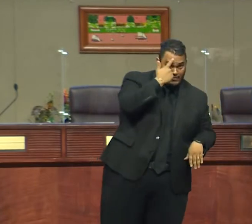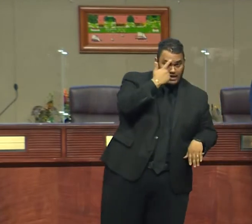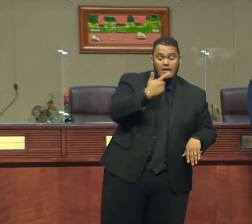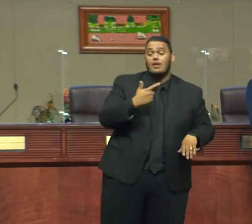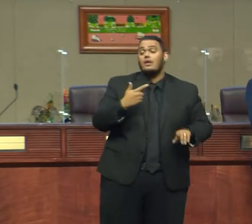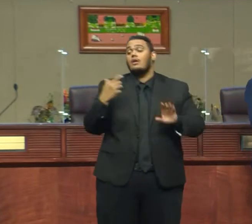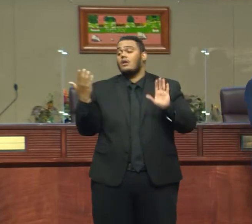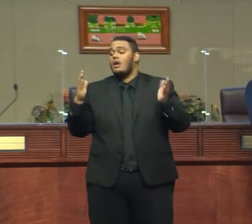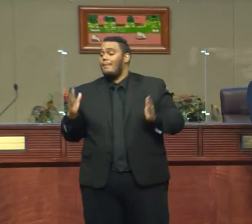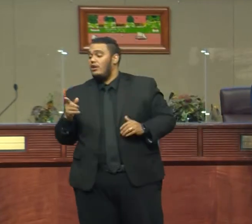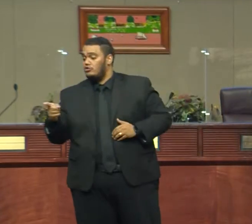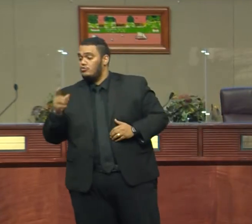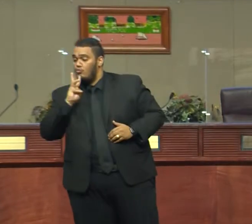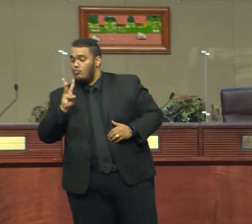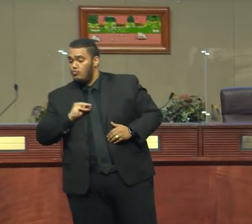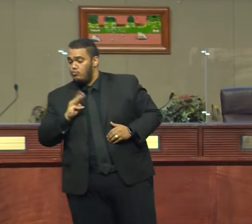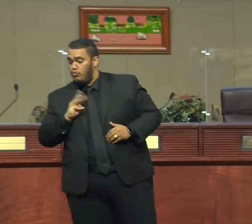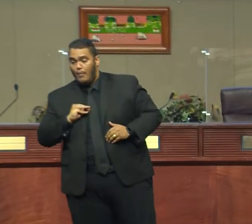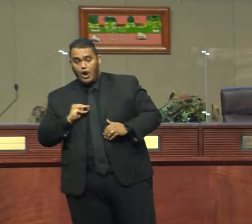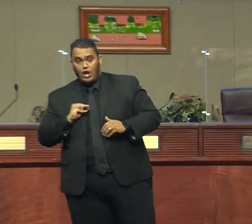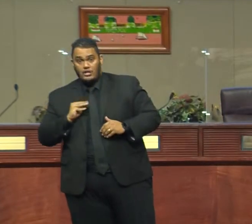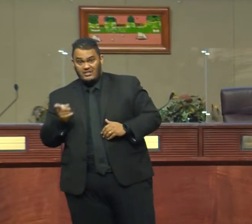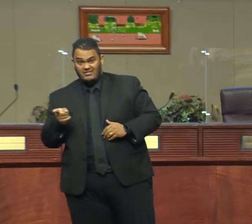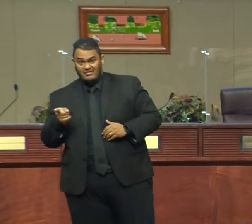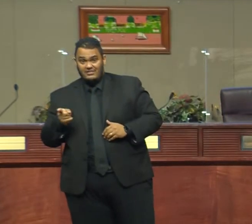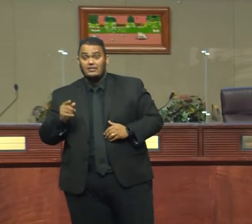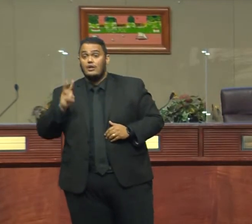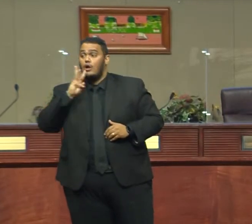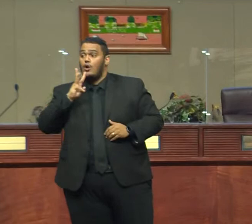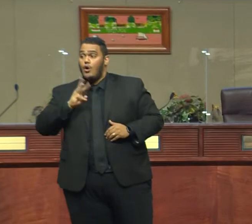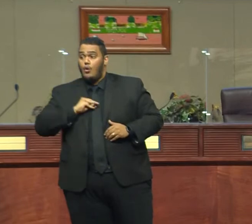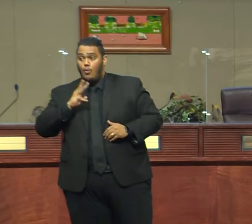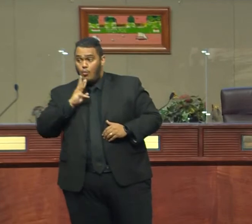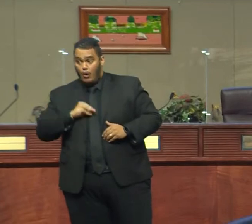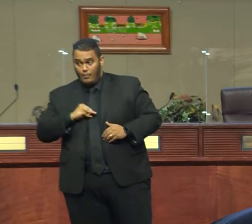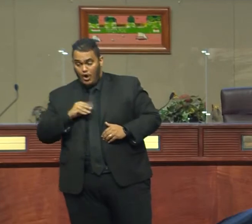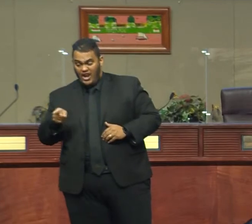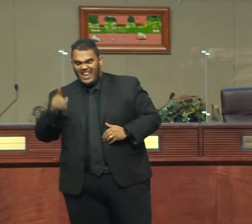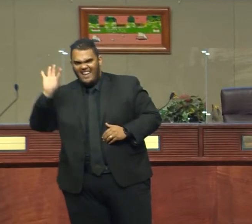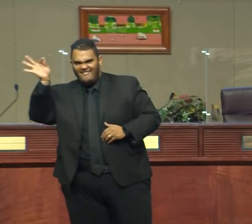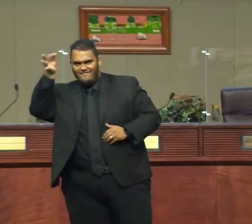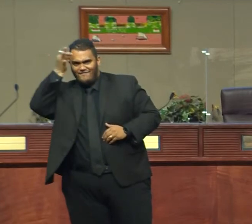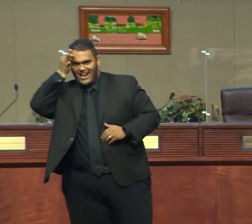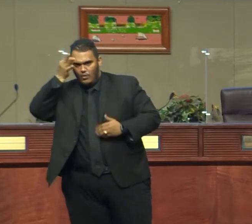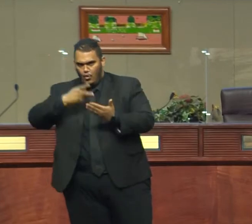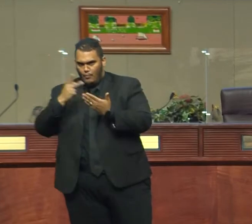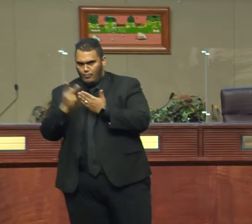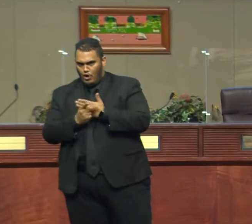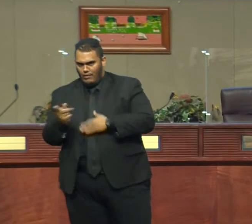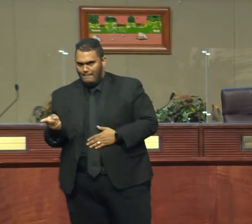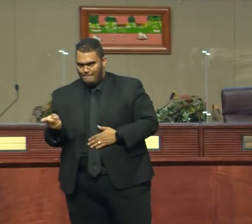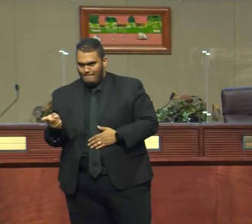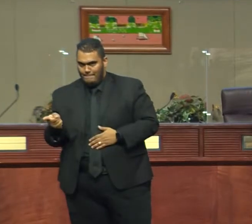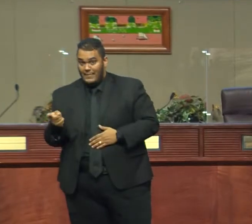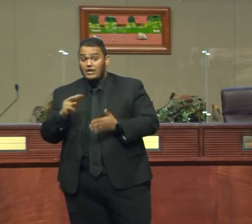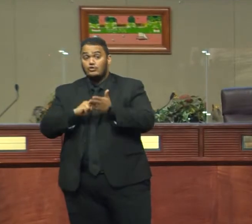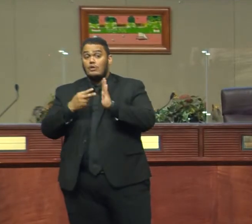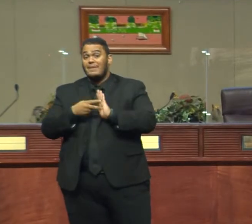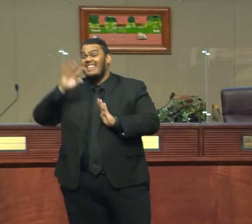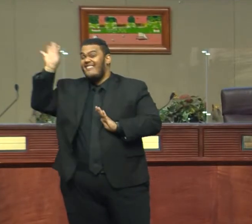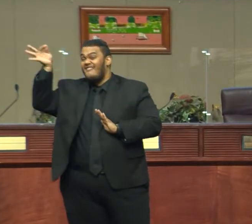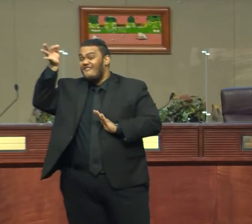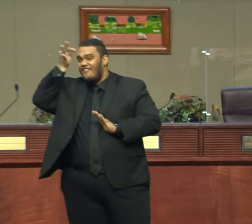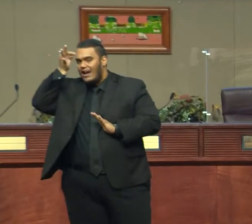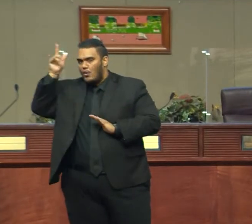federally program. It's federal. So the feds are sending the vaccines directly